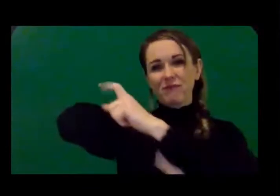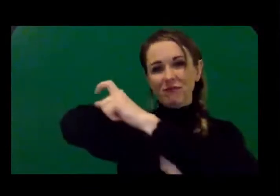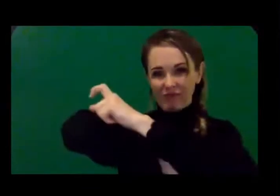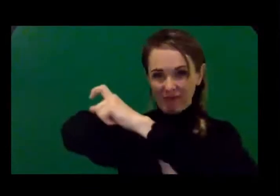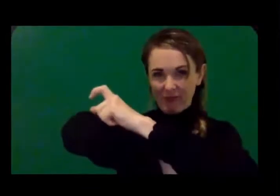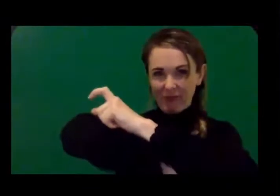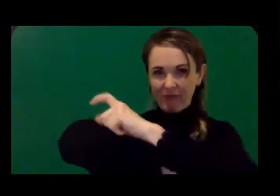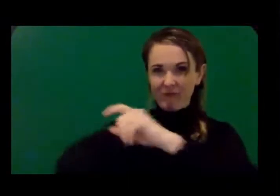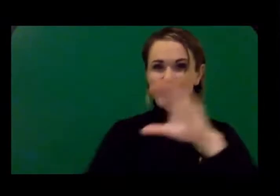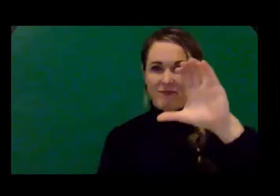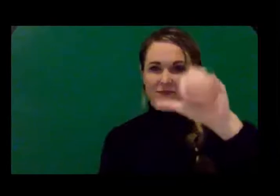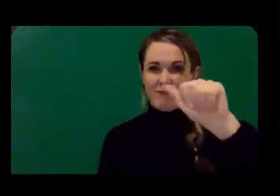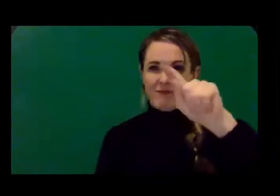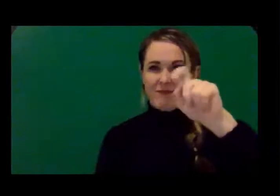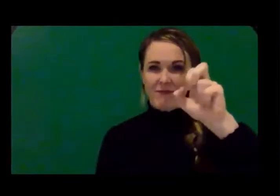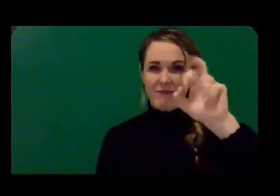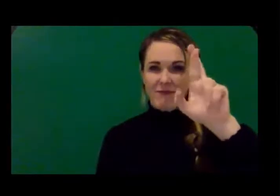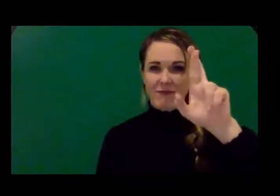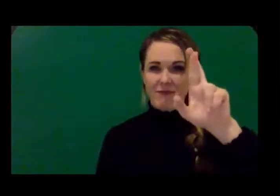Finger spelled out caterpillar.